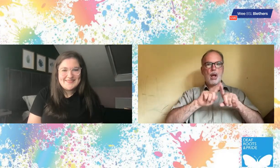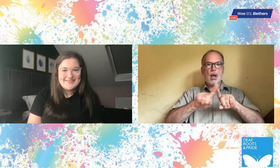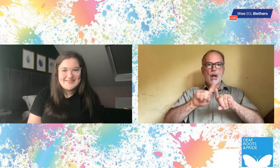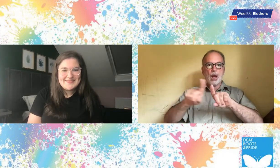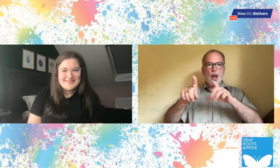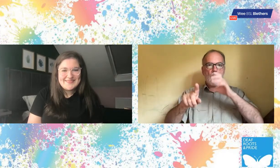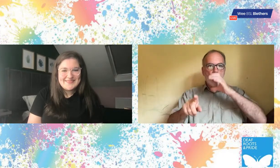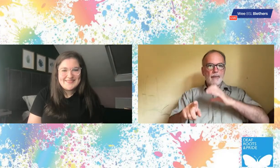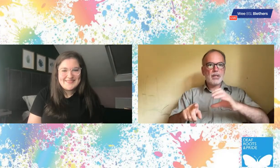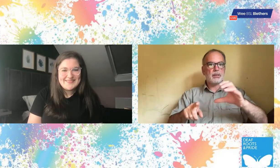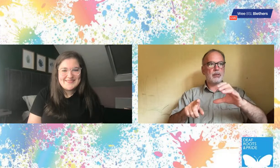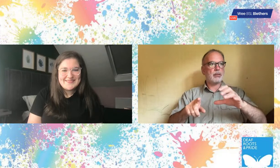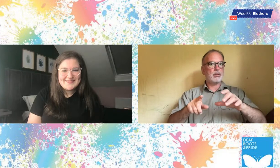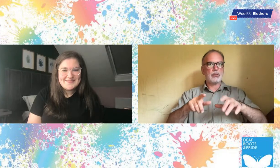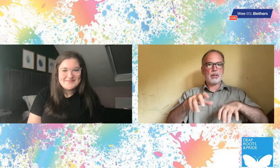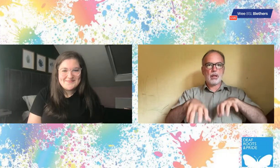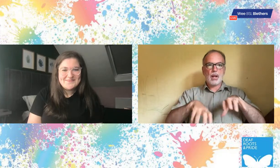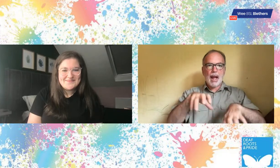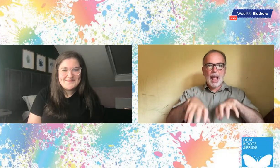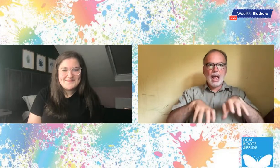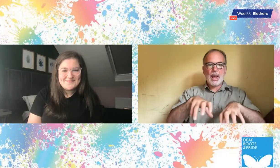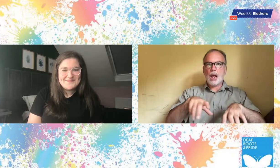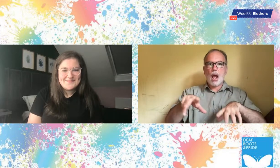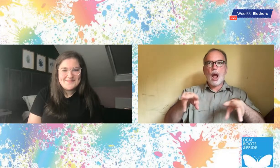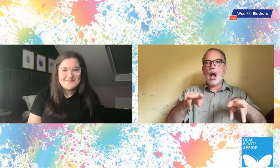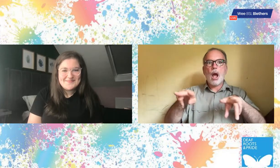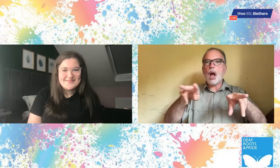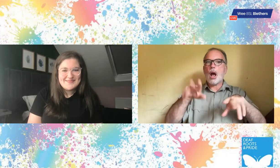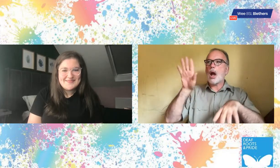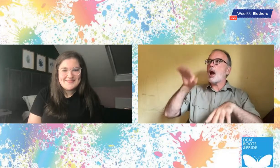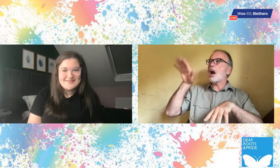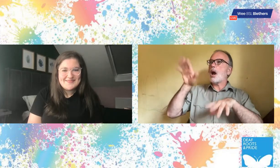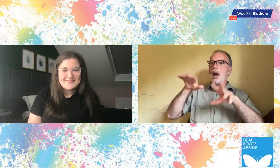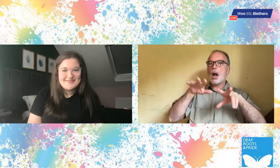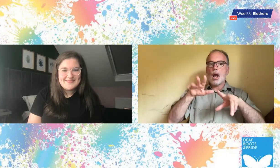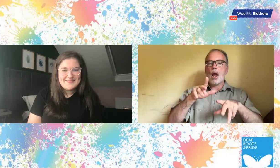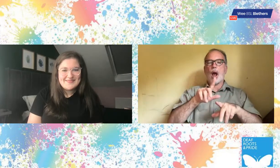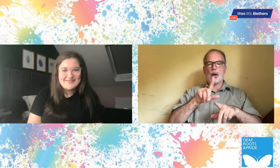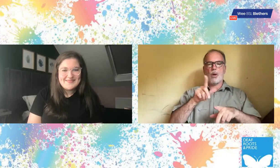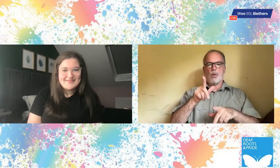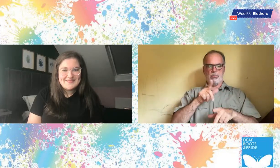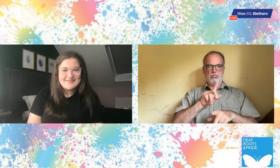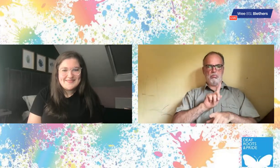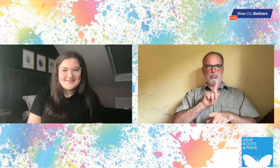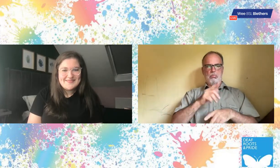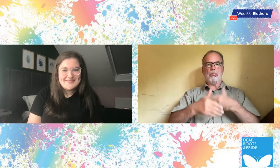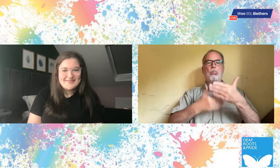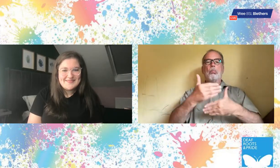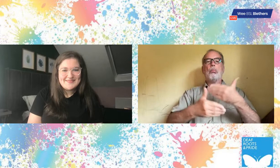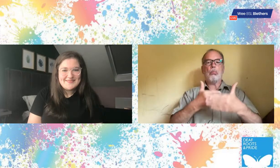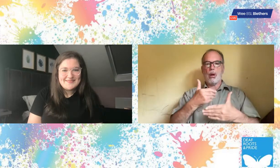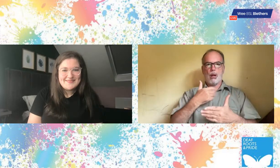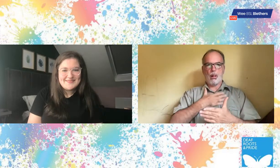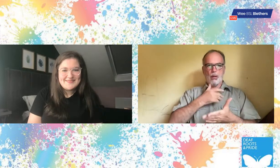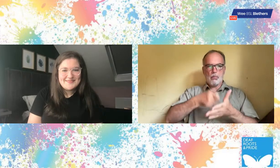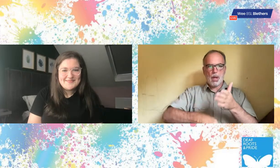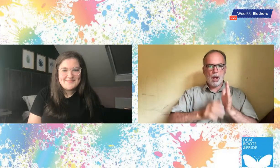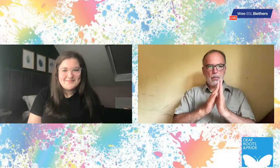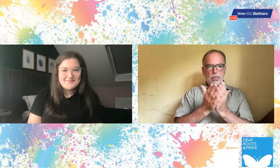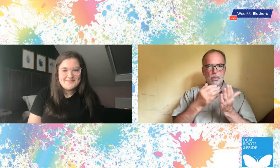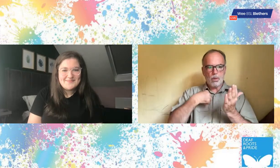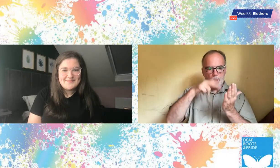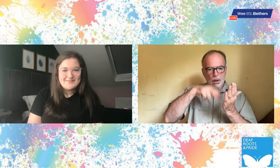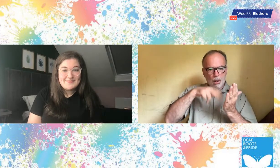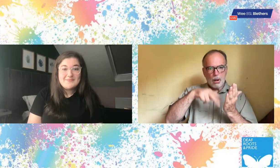so excited by the giraffes and all, the elephants and all the different animals in the zoo. And I would be so